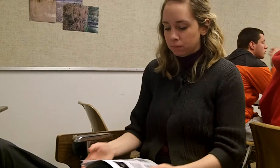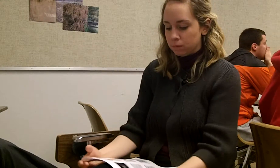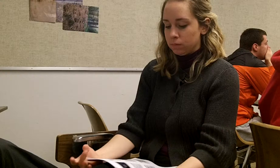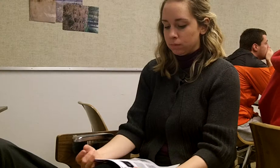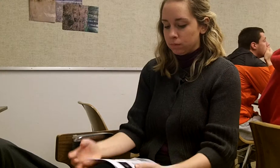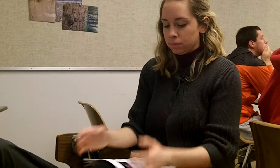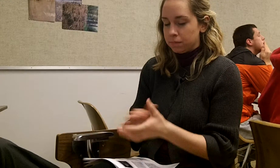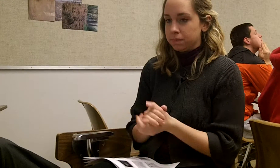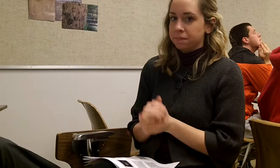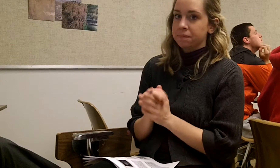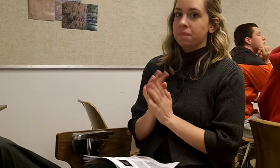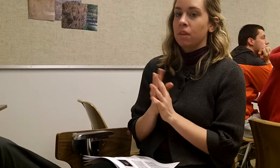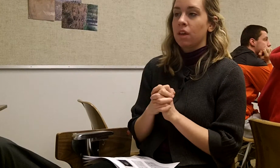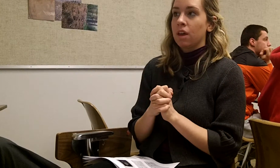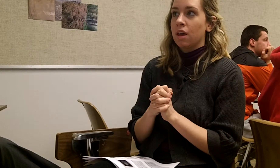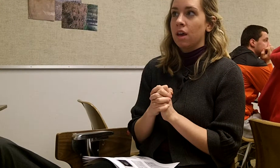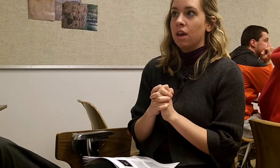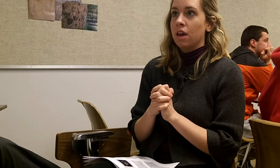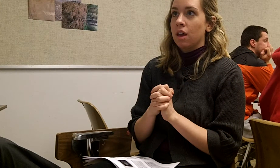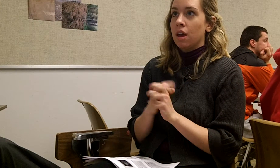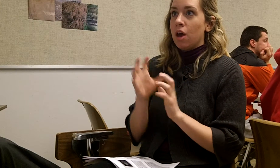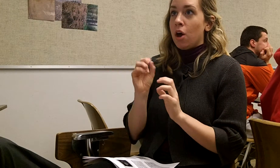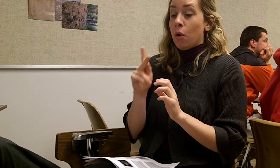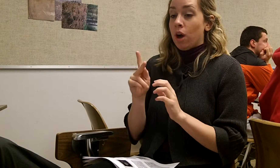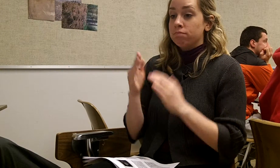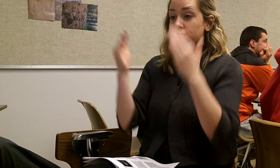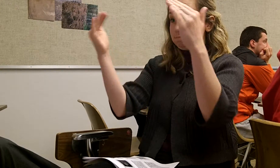All right. This slide, don't be too overwhelmed by it, because I only want to point out a few things.